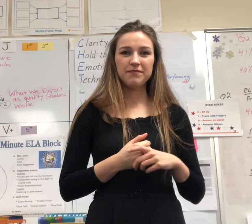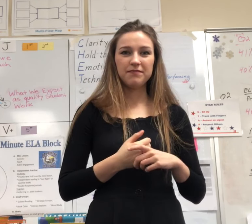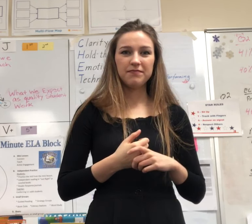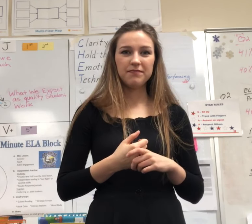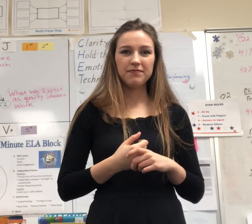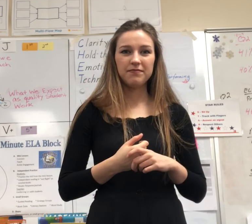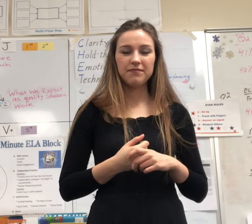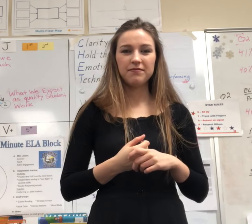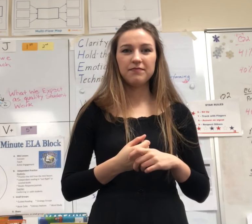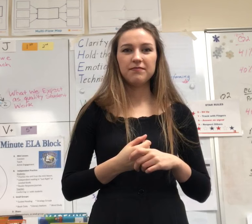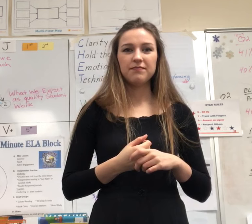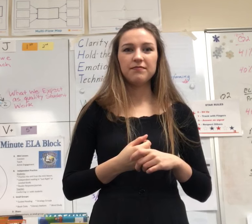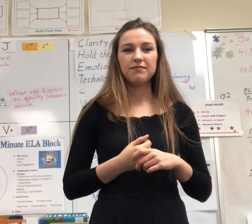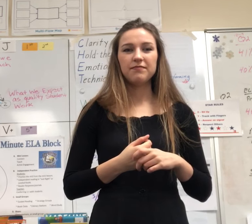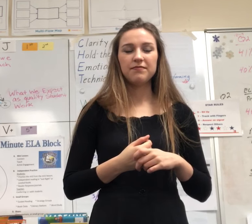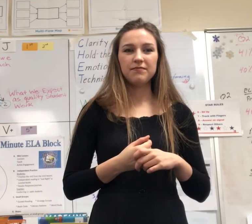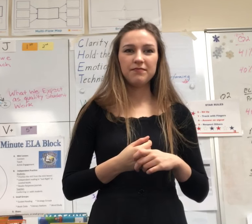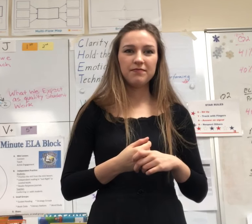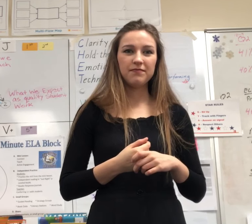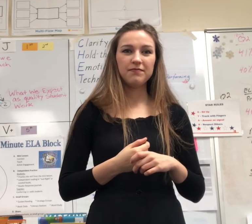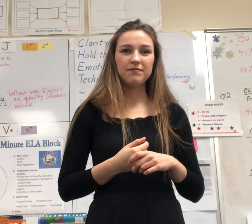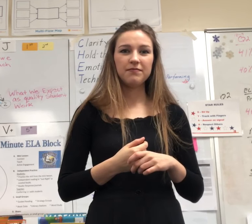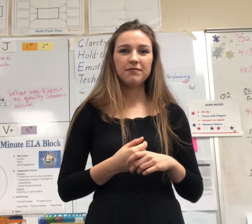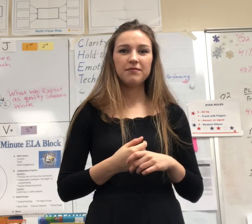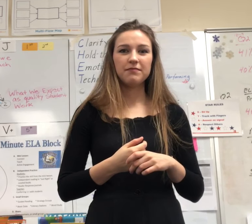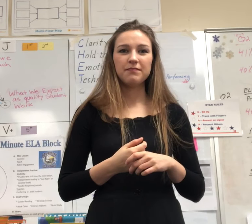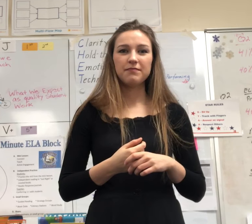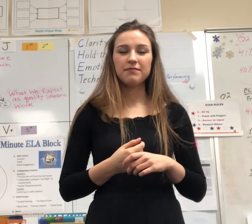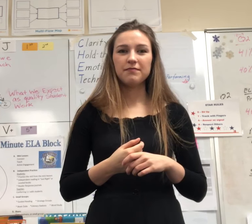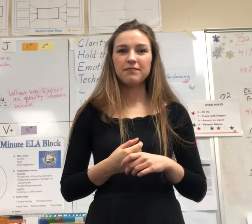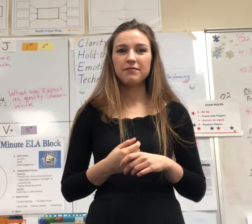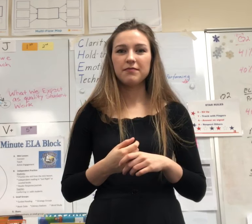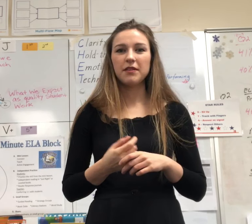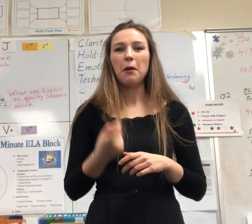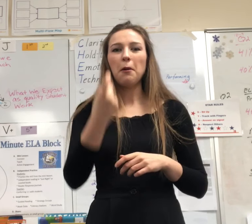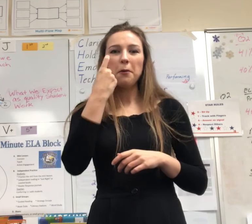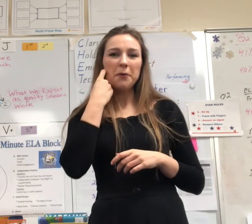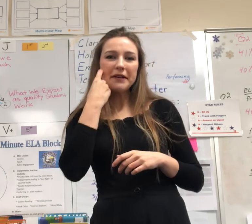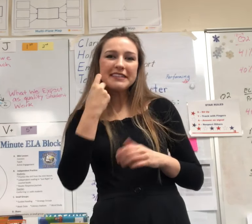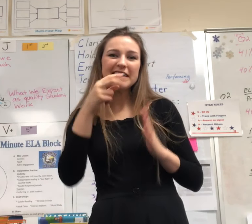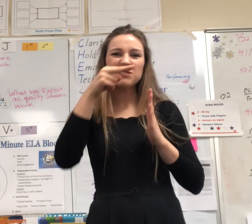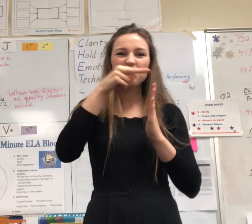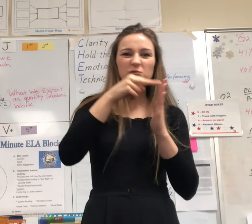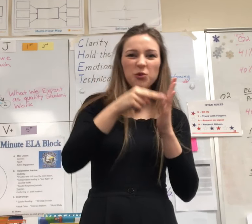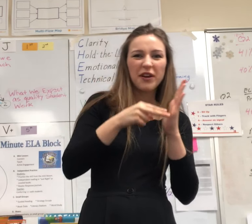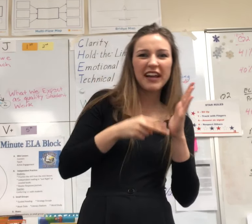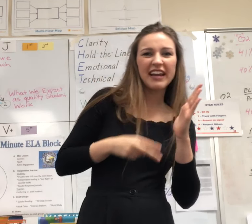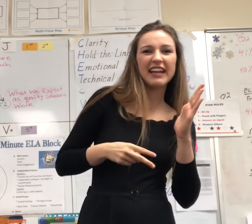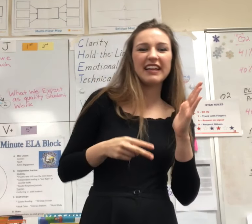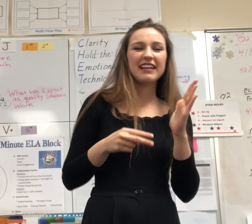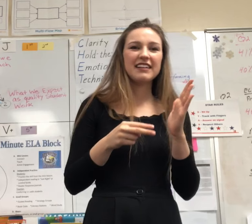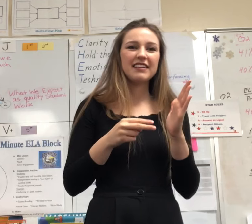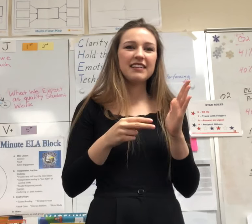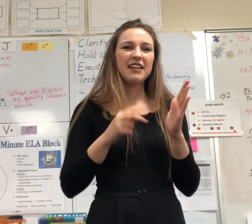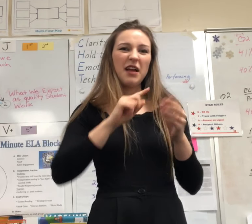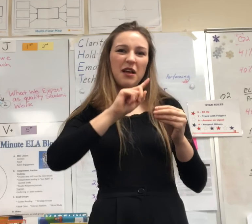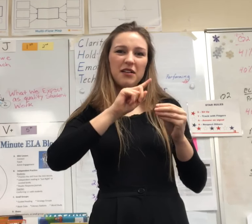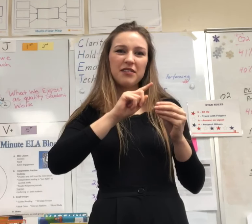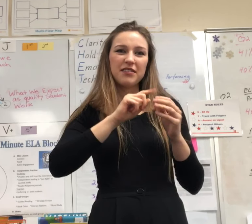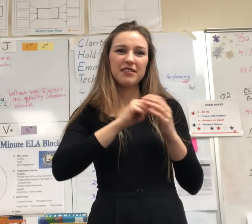Okay. Now, we have done some reading, and we have used some of our reading strategies, such as